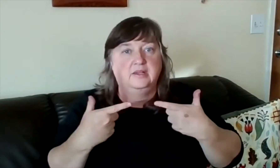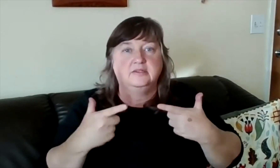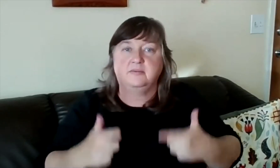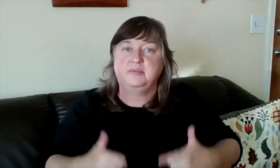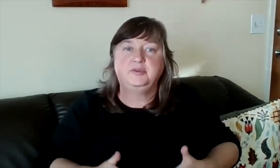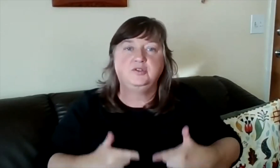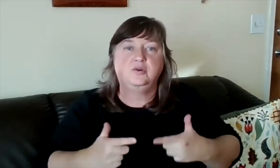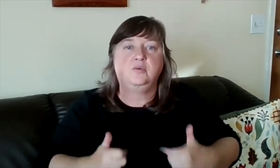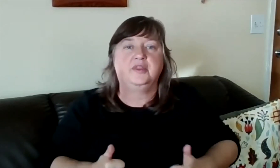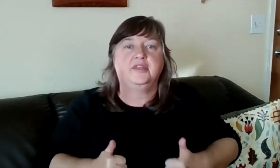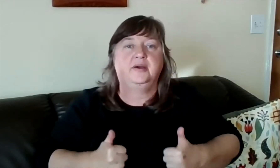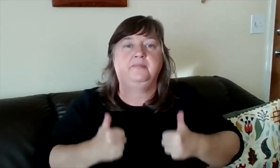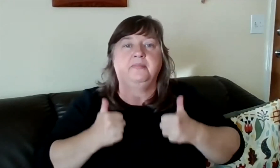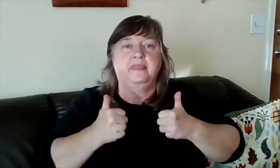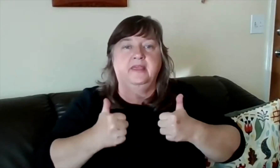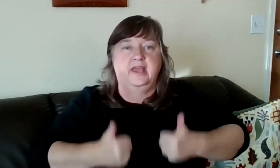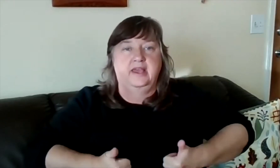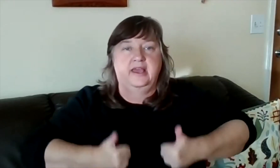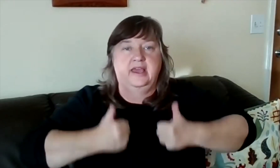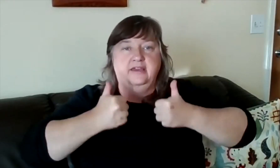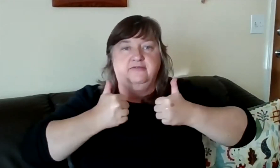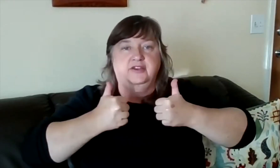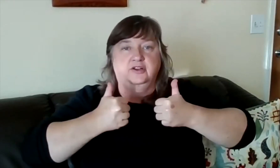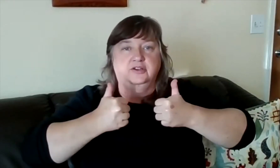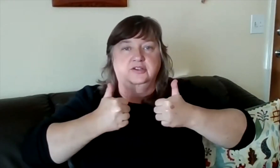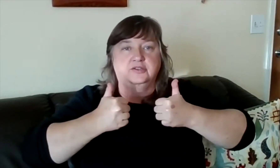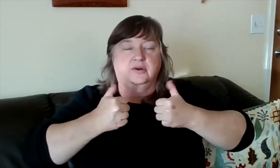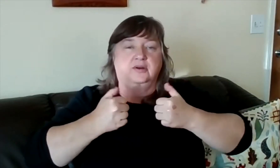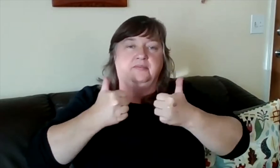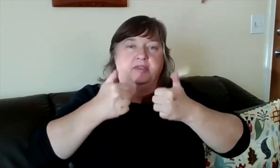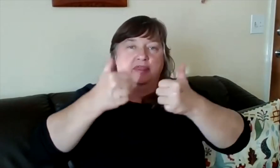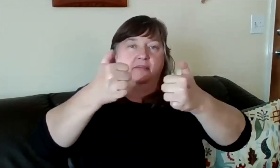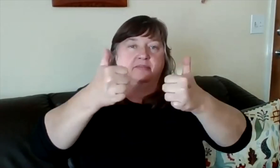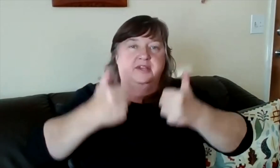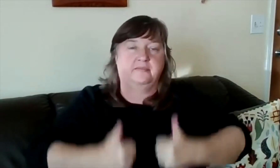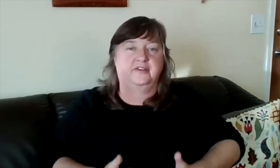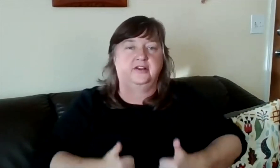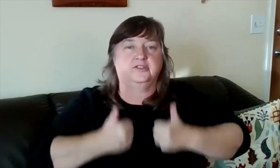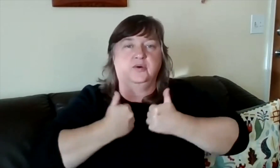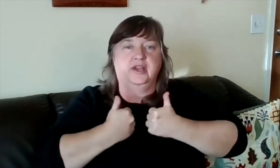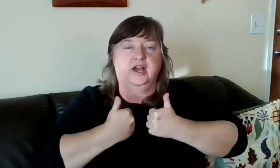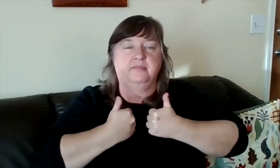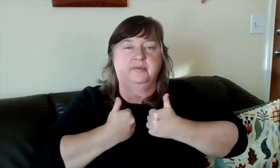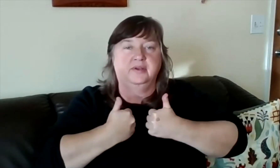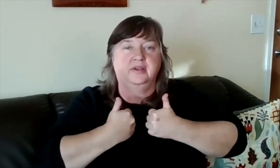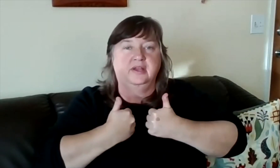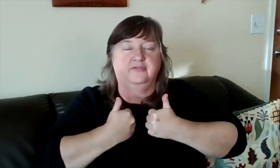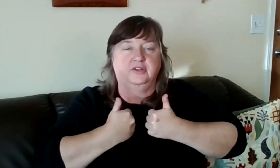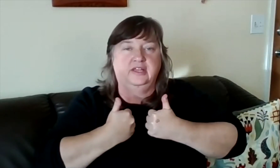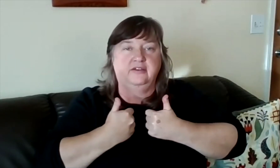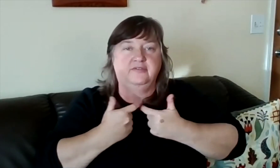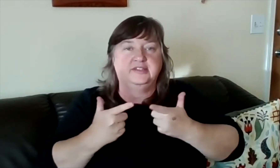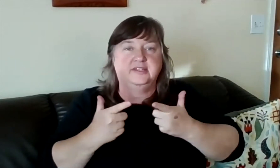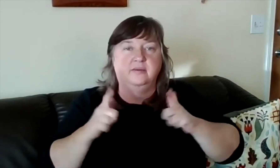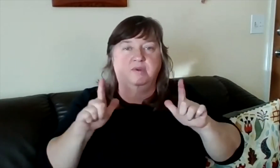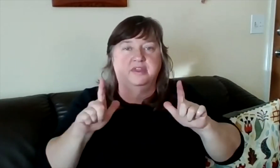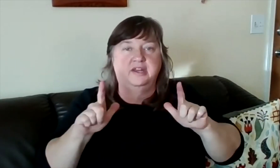Some people do it with A fingers or thumbs up fingers going up for live, and some with an